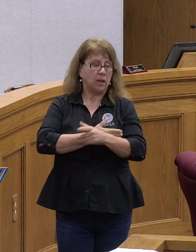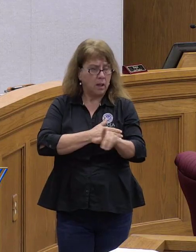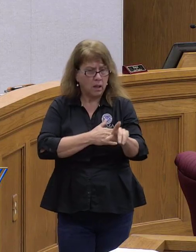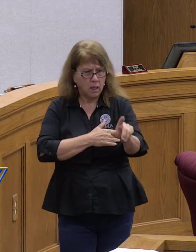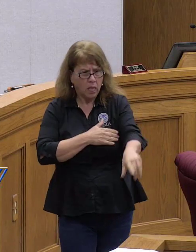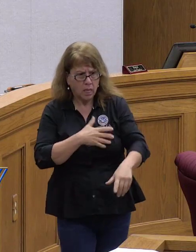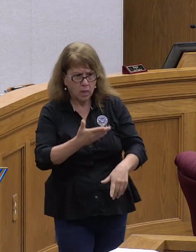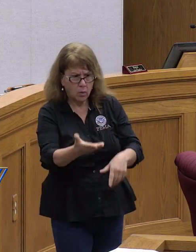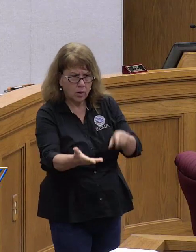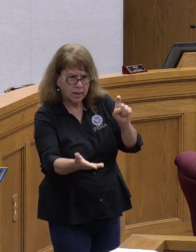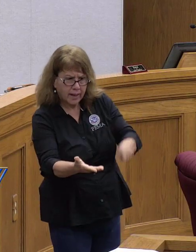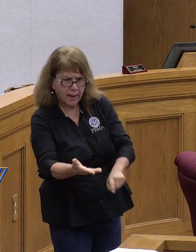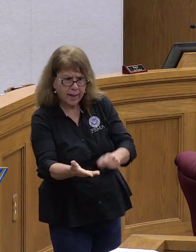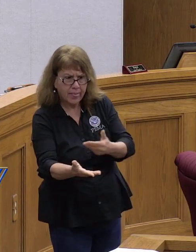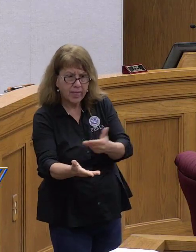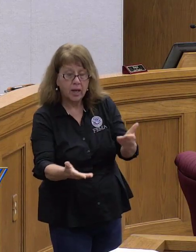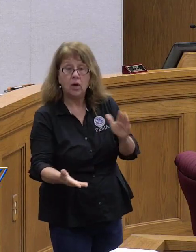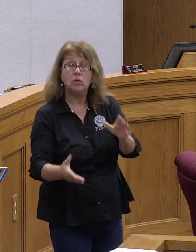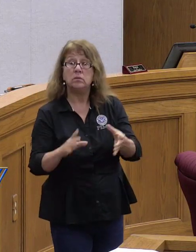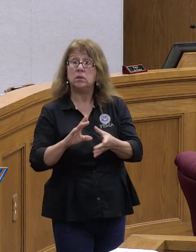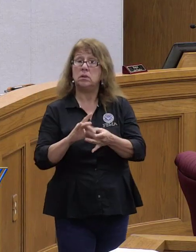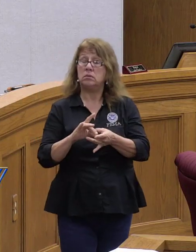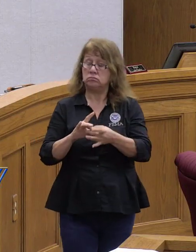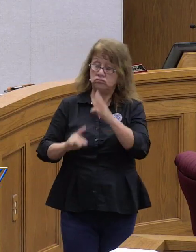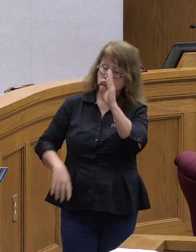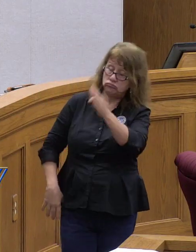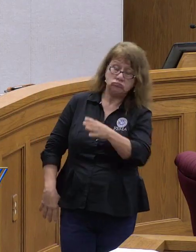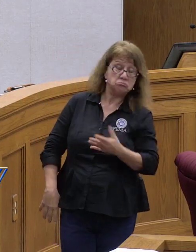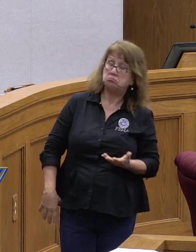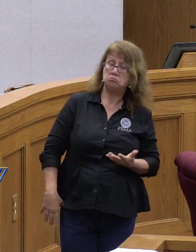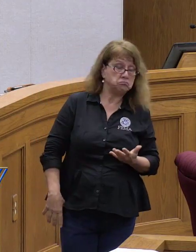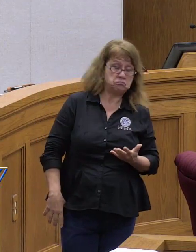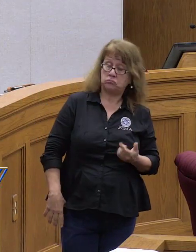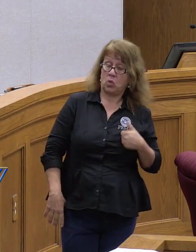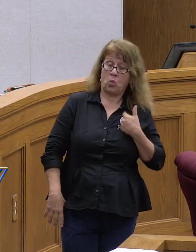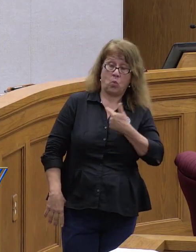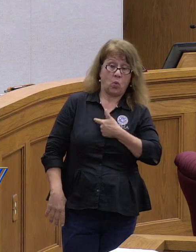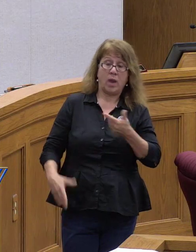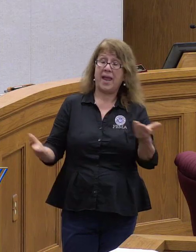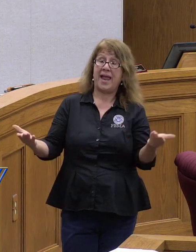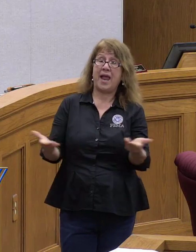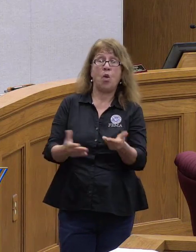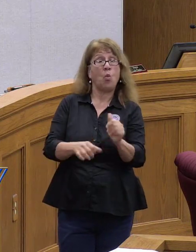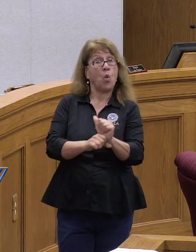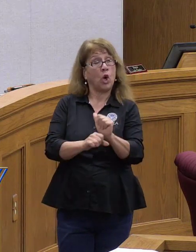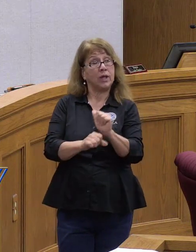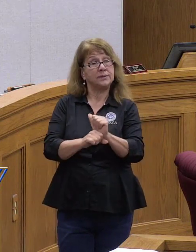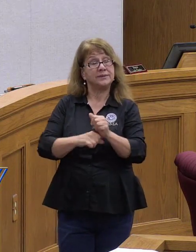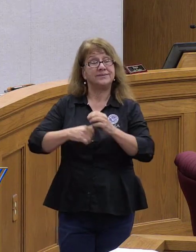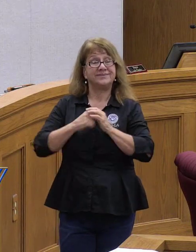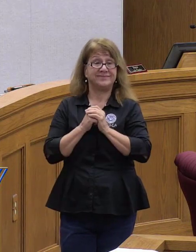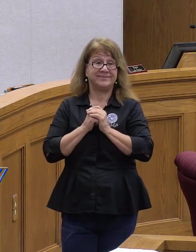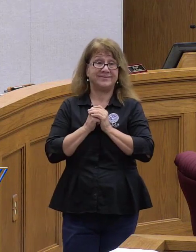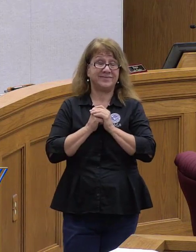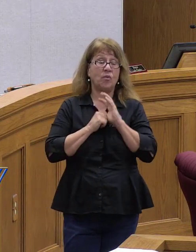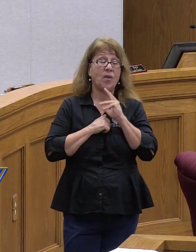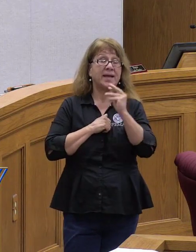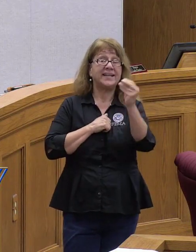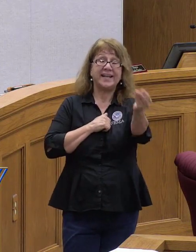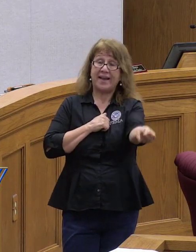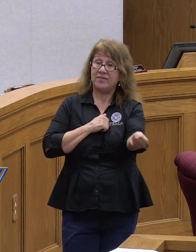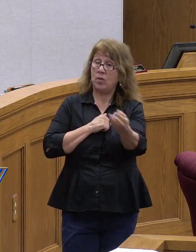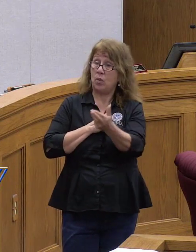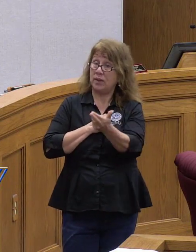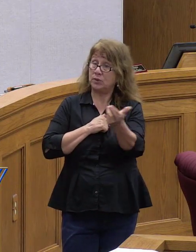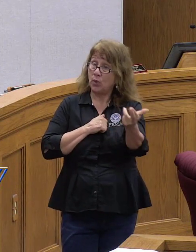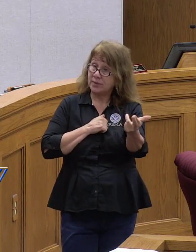her if she needed anything, and her comments to them directly were, "No, we're here doing work." So we gave them resources.